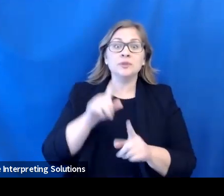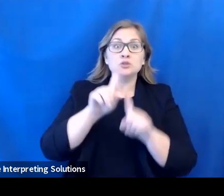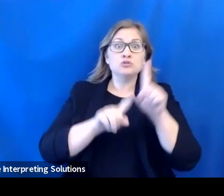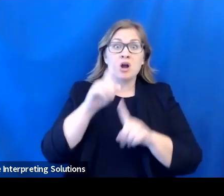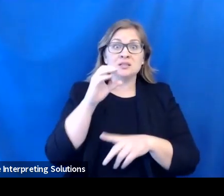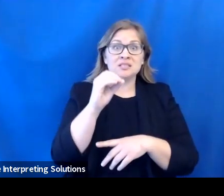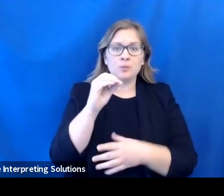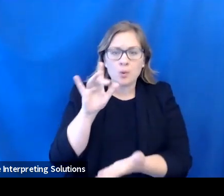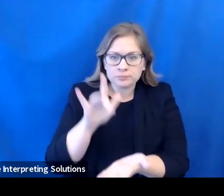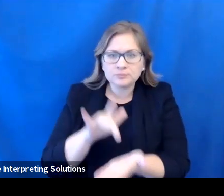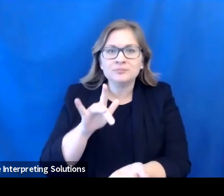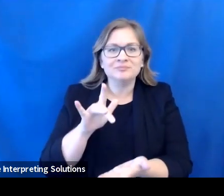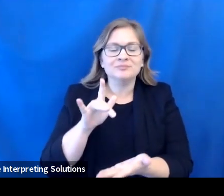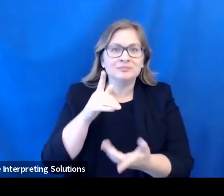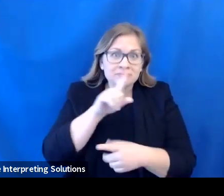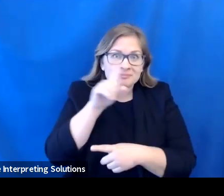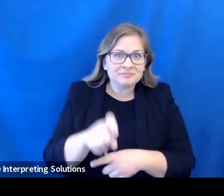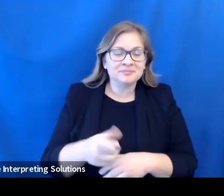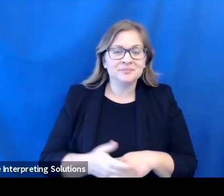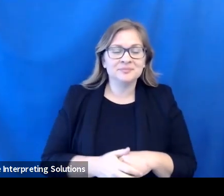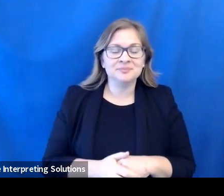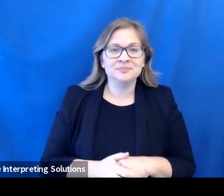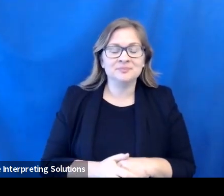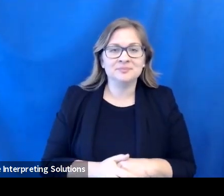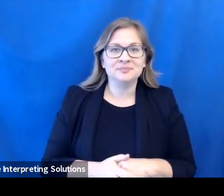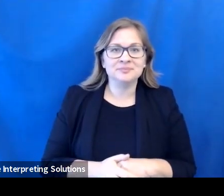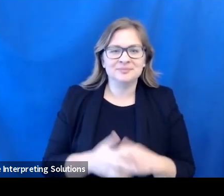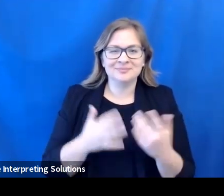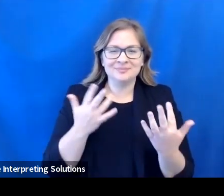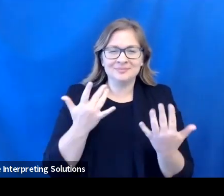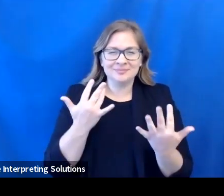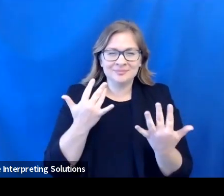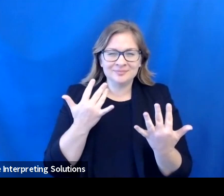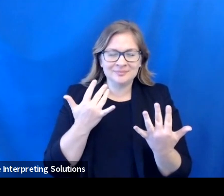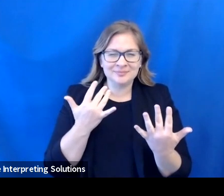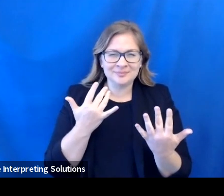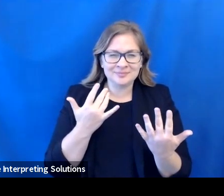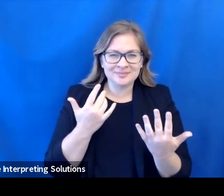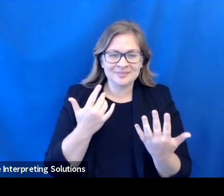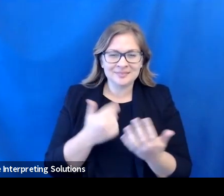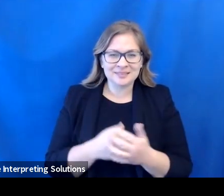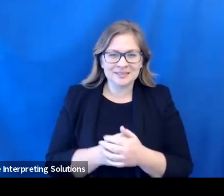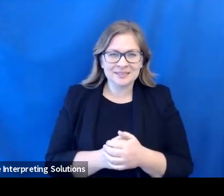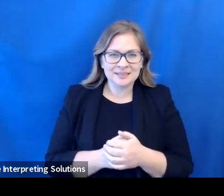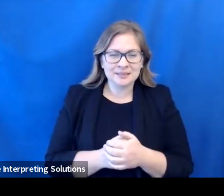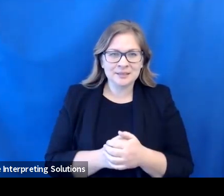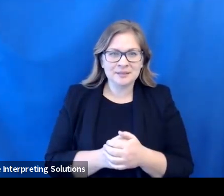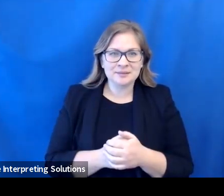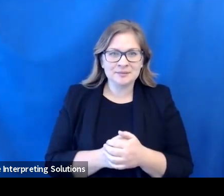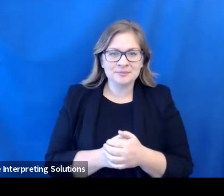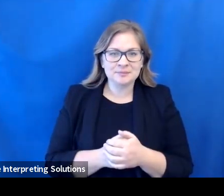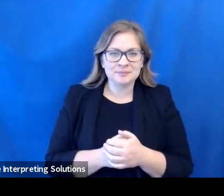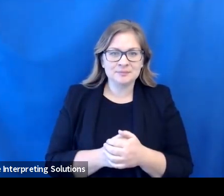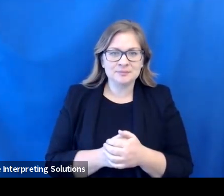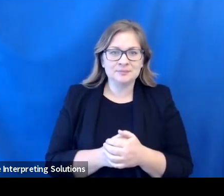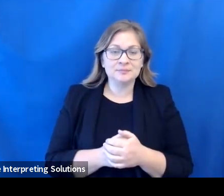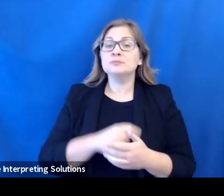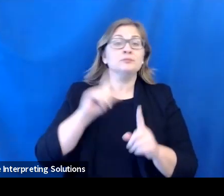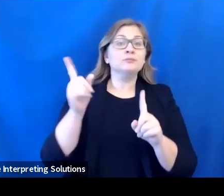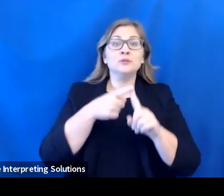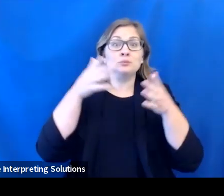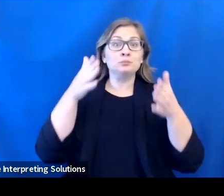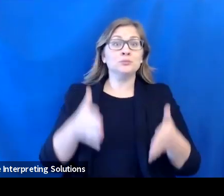recorded. Thank you. I would now like to hand the conference over to your first speaker today, Mr. Teddy Pashan. The floor